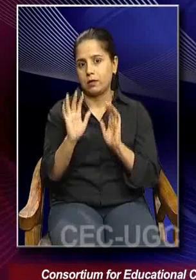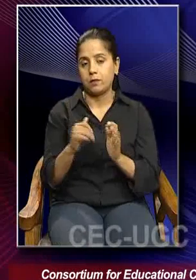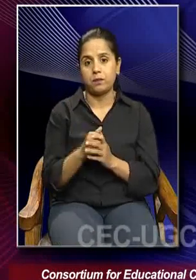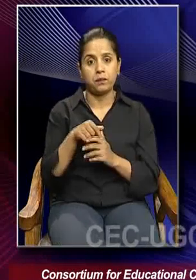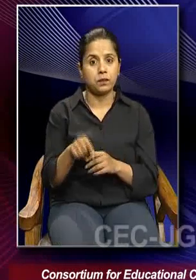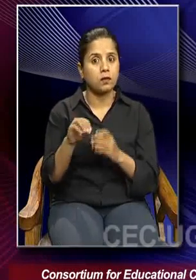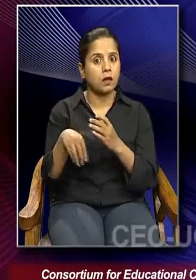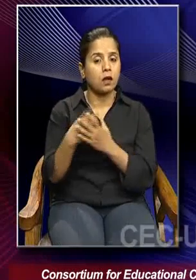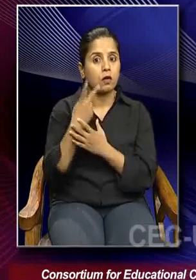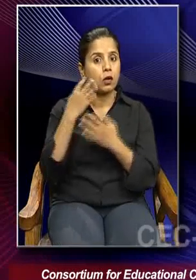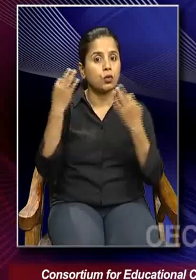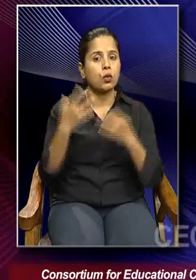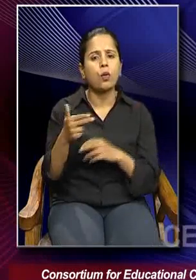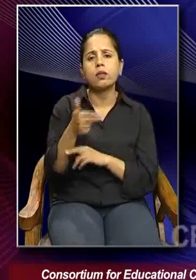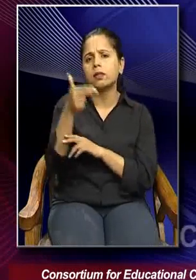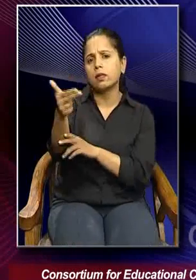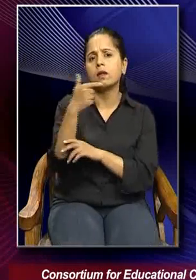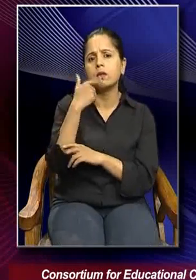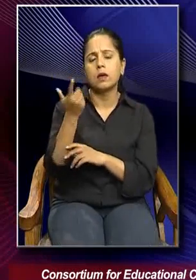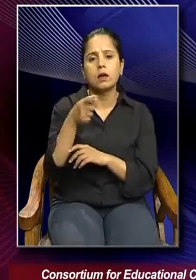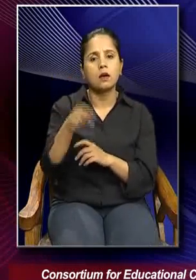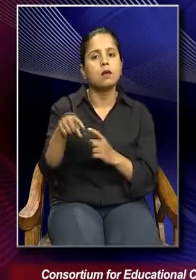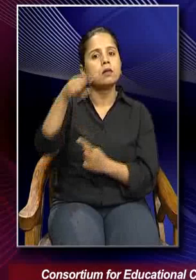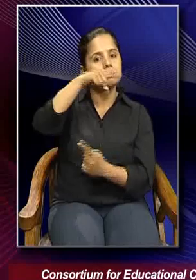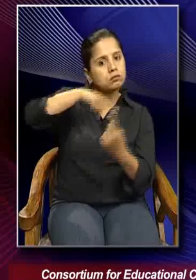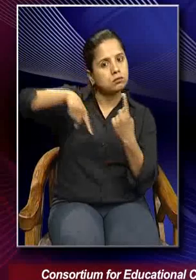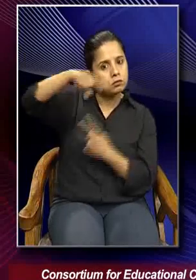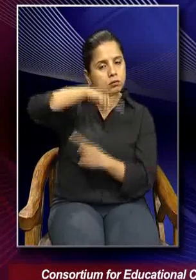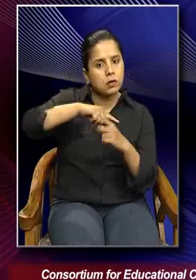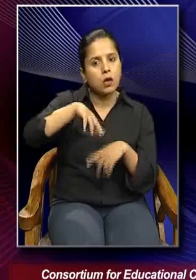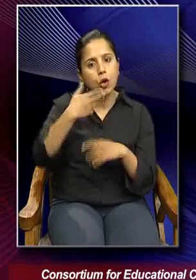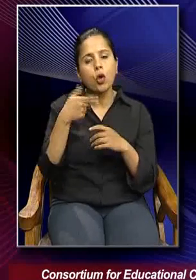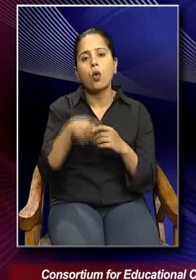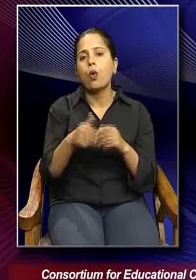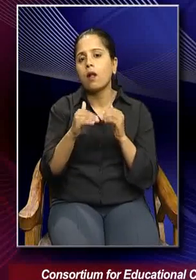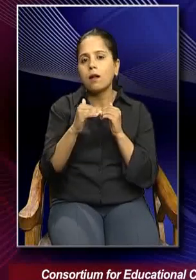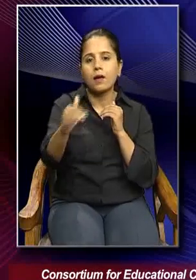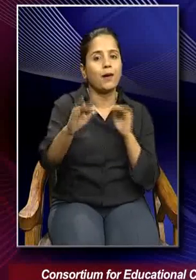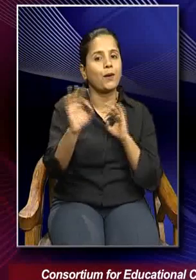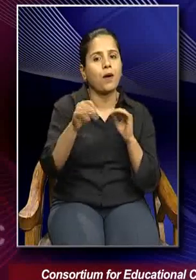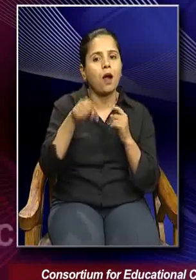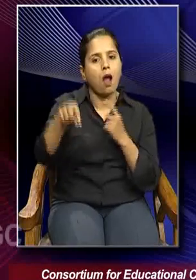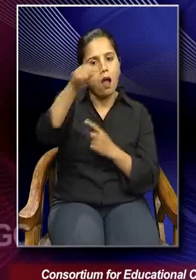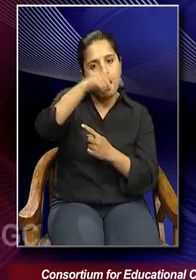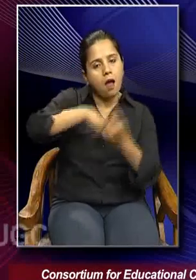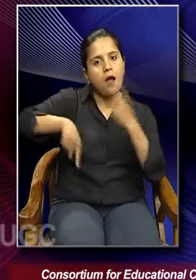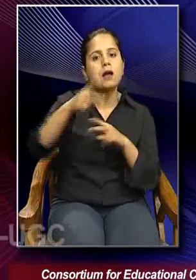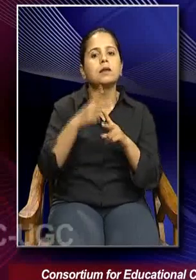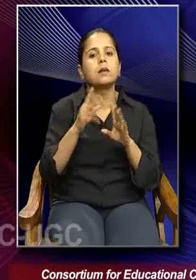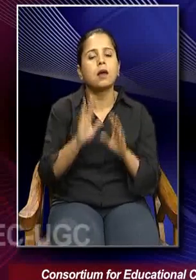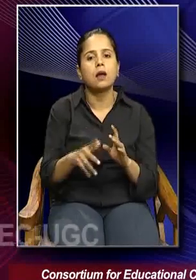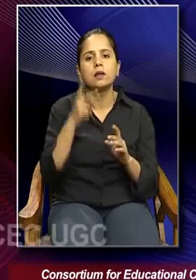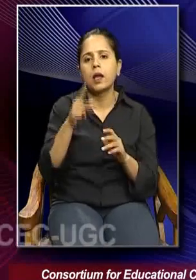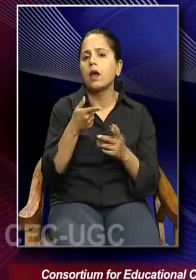evolution is regarded as cyclic and non-linear. There is no